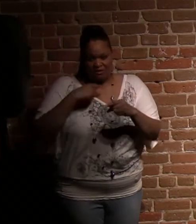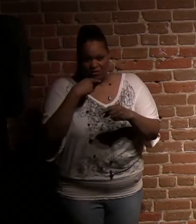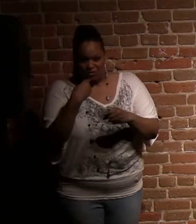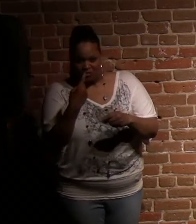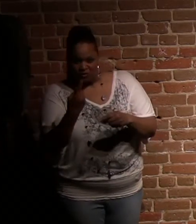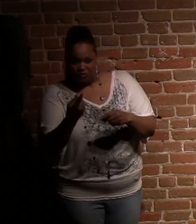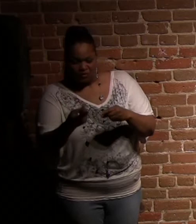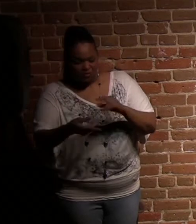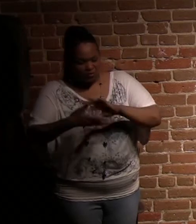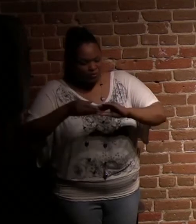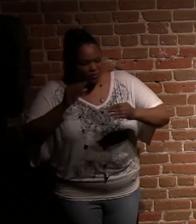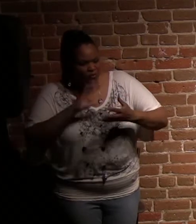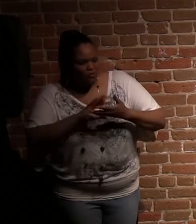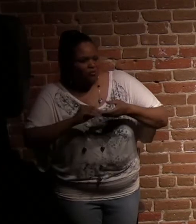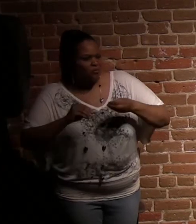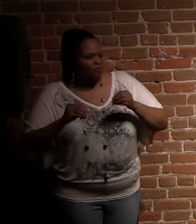stories